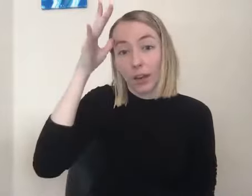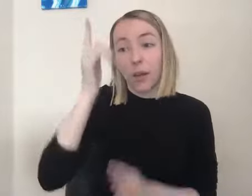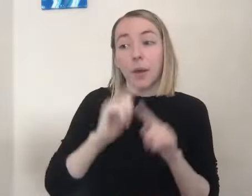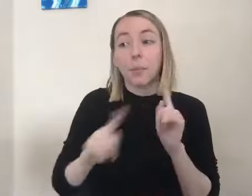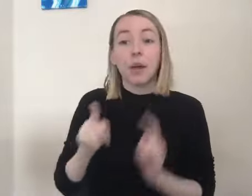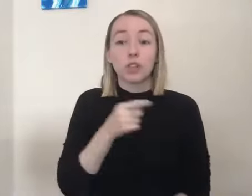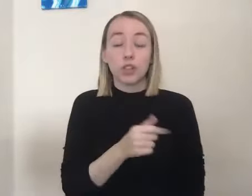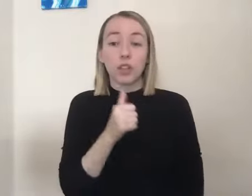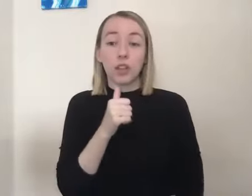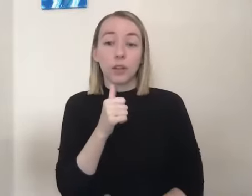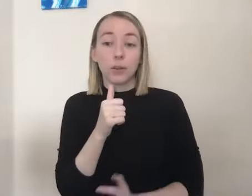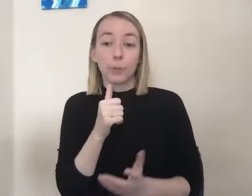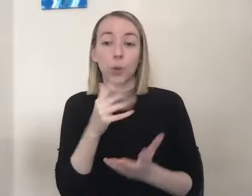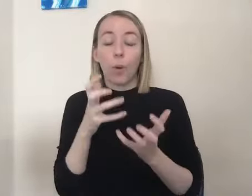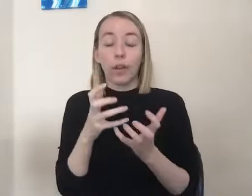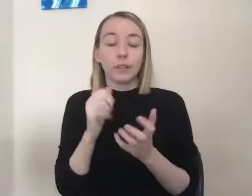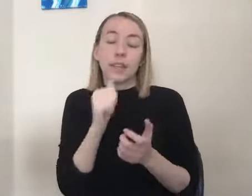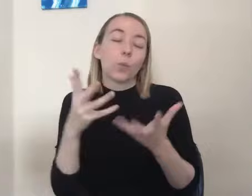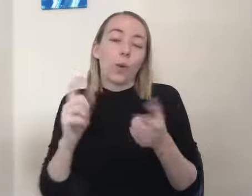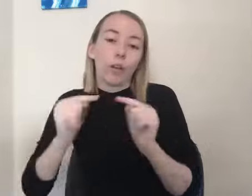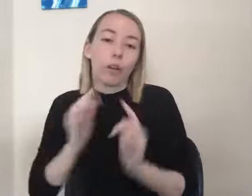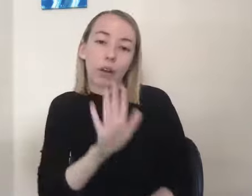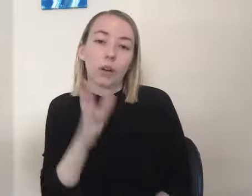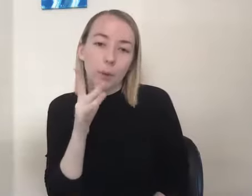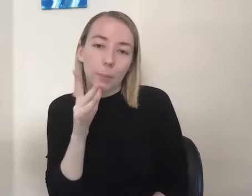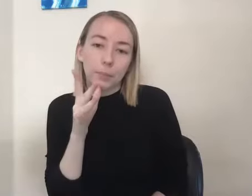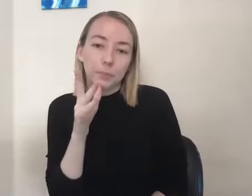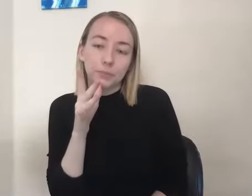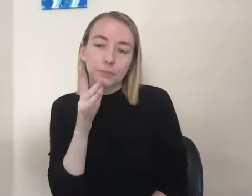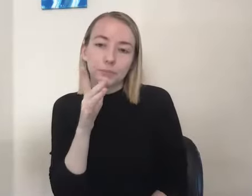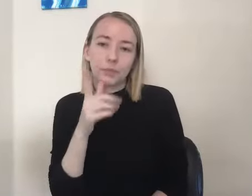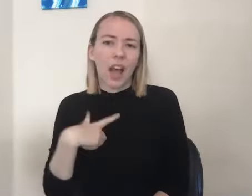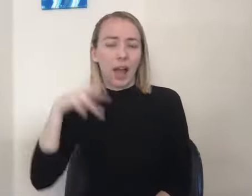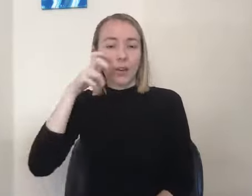through this divorce not to see her dad because she didn't want to hurt